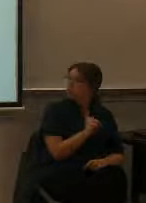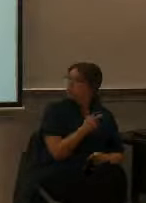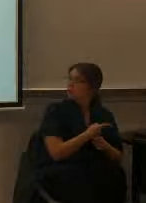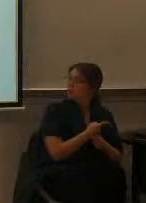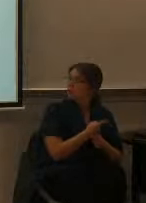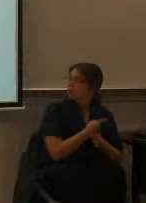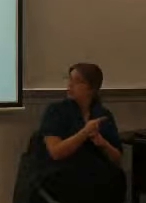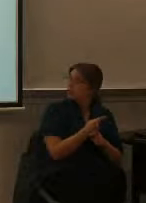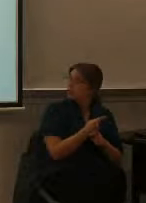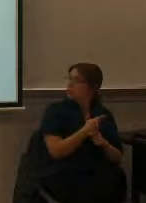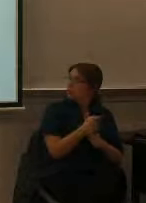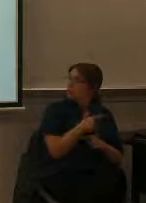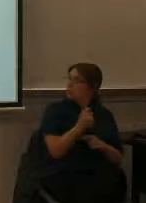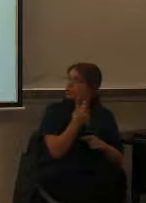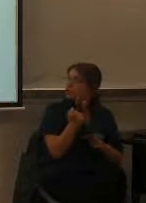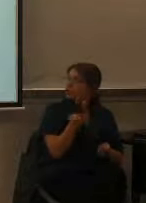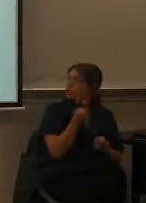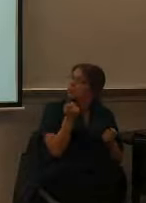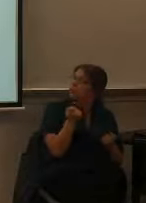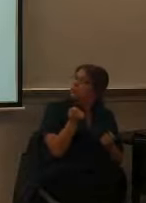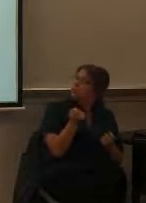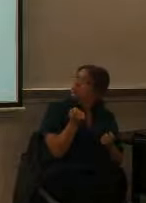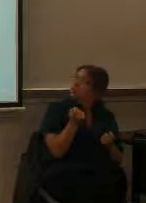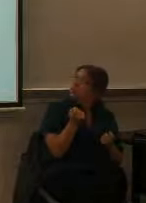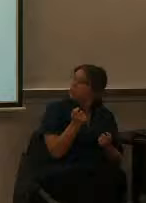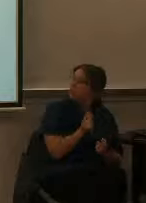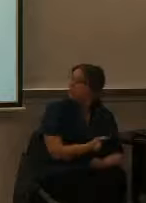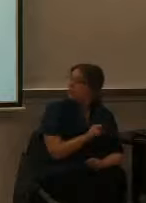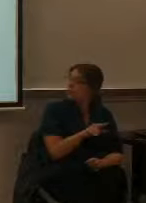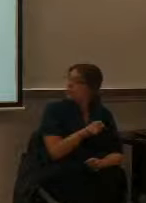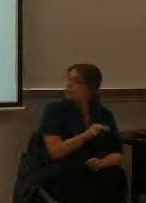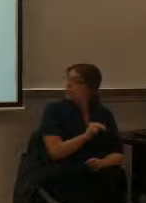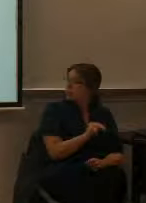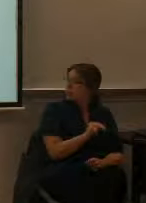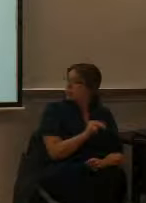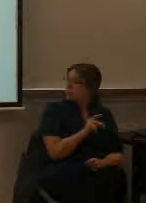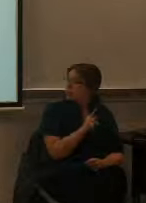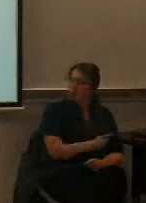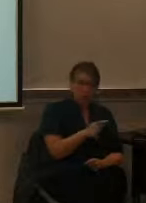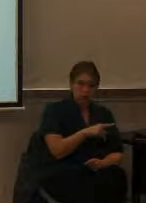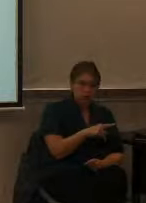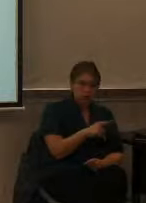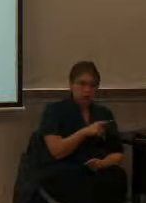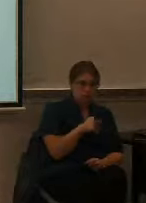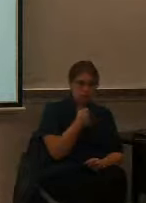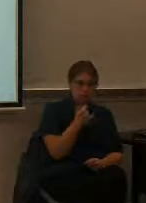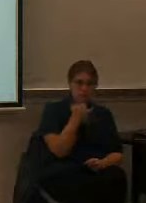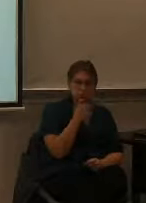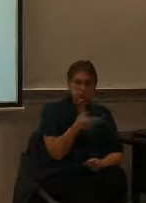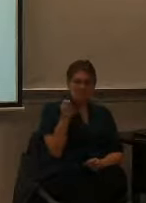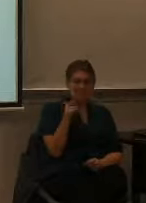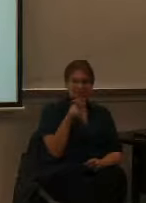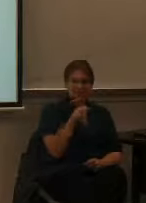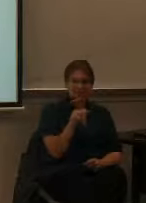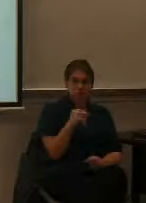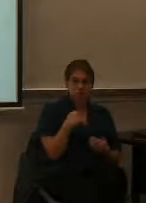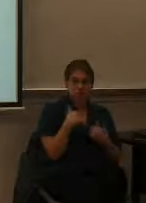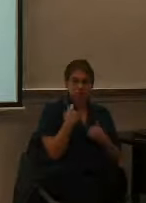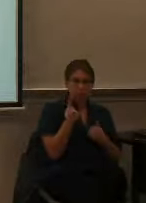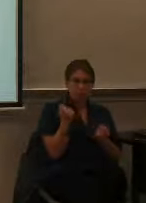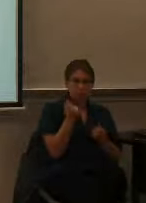right? Species 2 wins. Low silicon, low phosphorus, high silicon, species